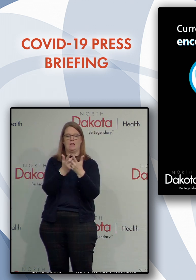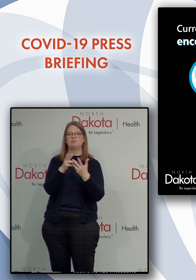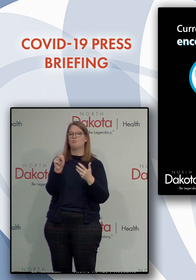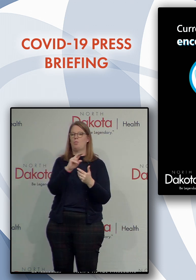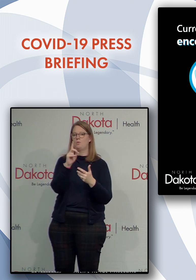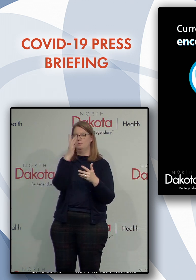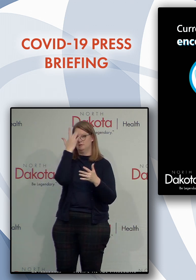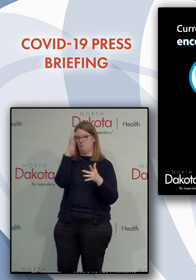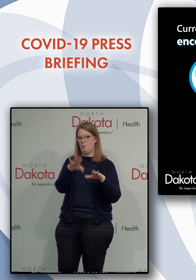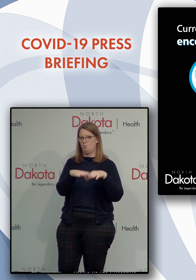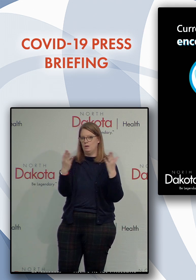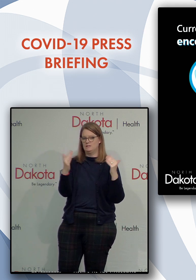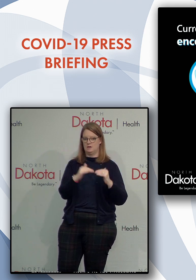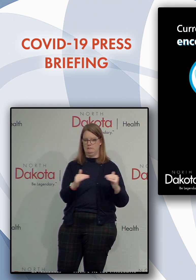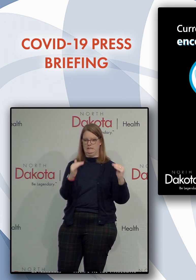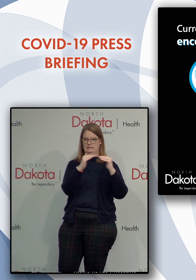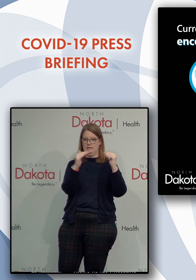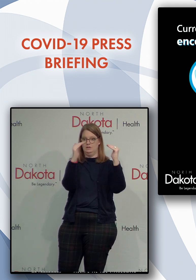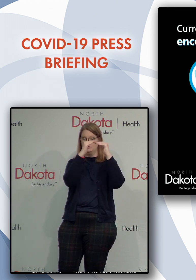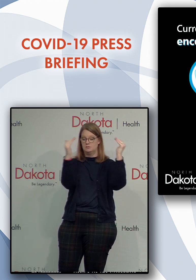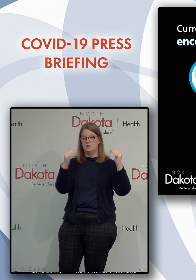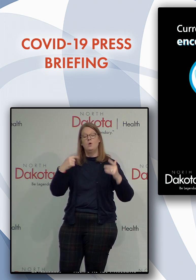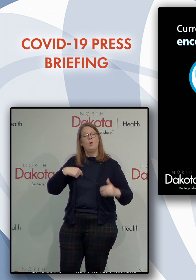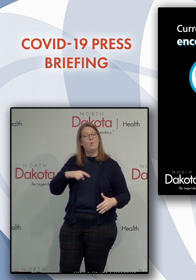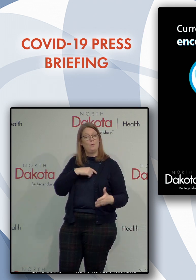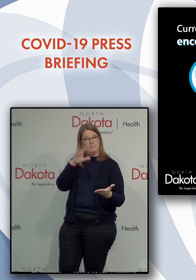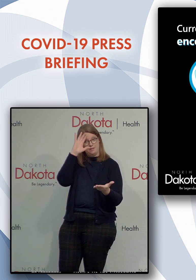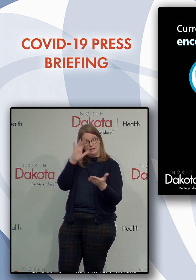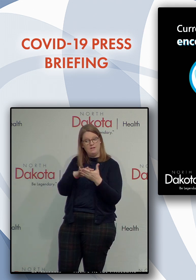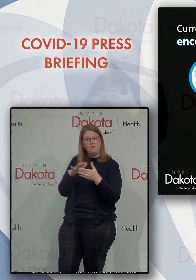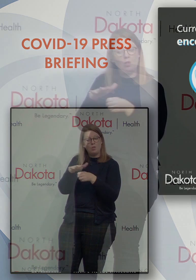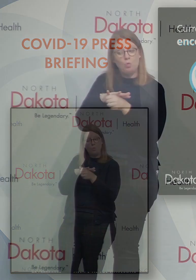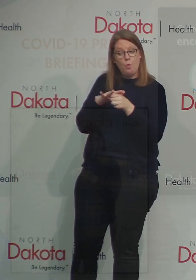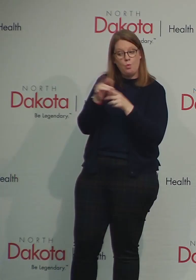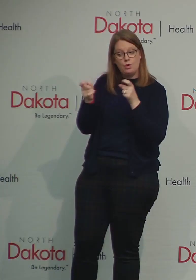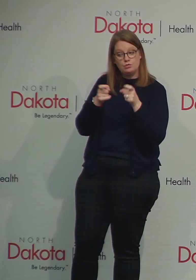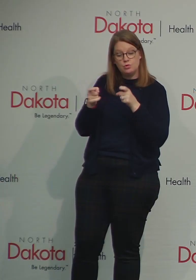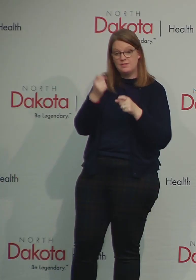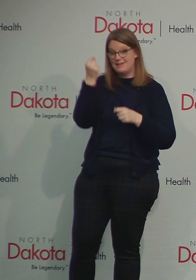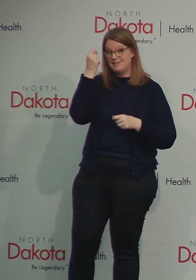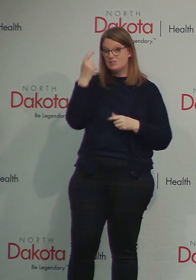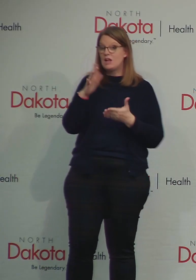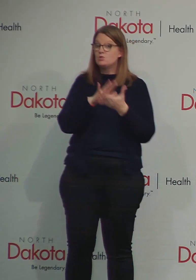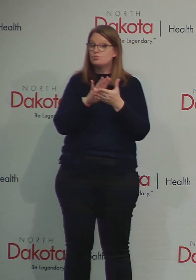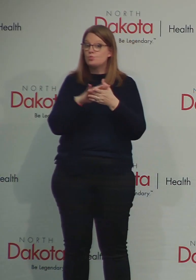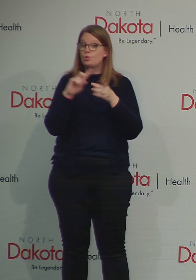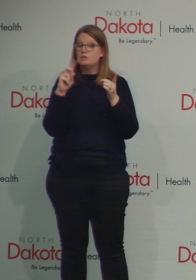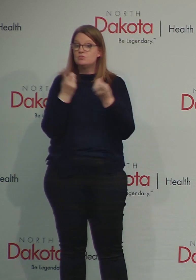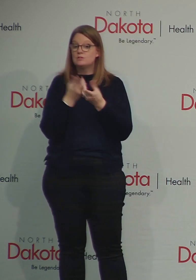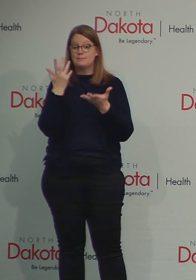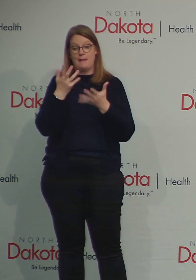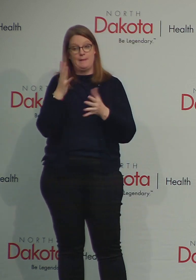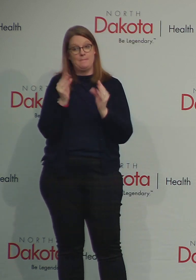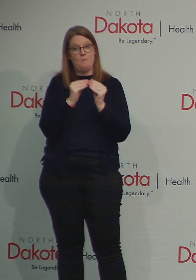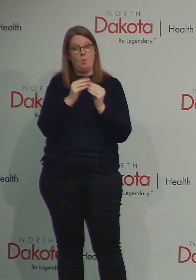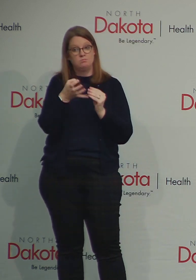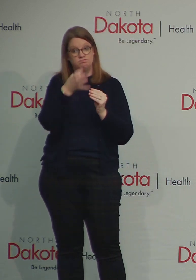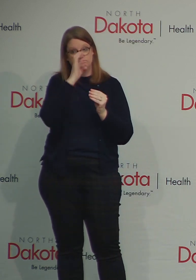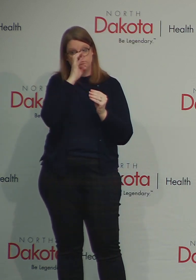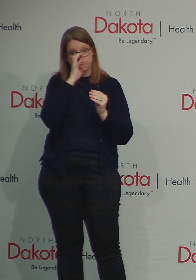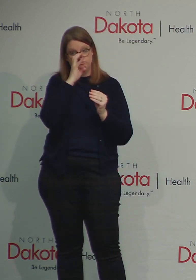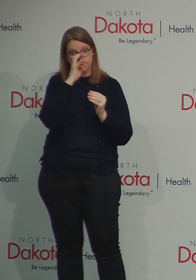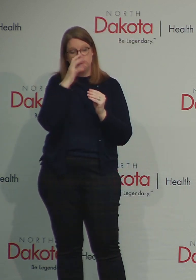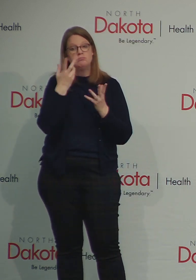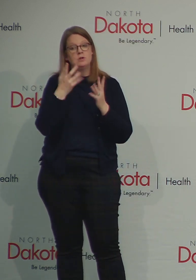Of course, we believe in local control, and school districts may implement more restrictive measures regarding spectators